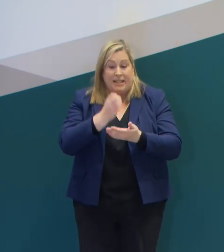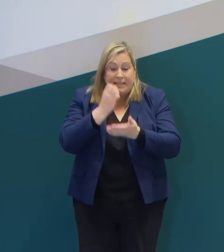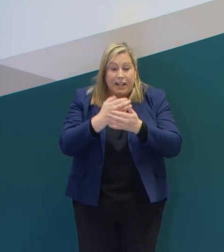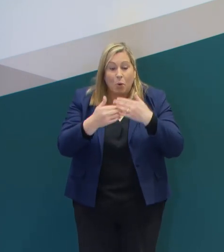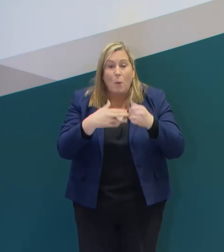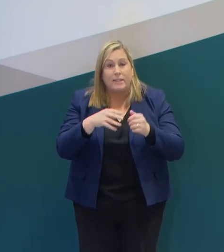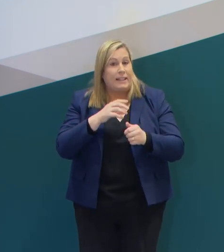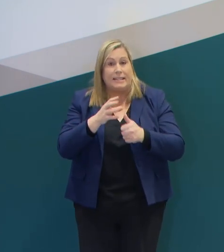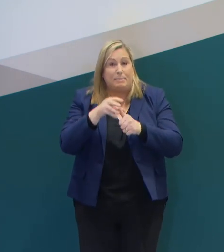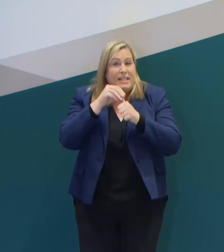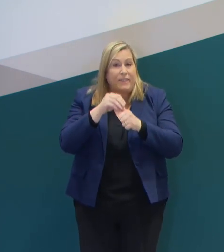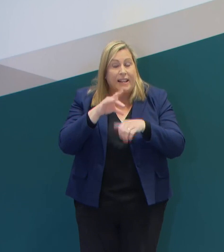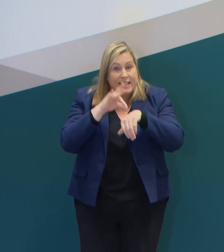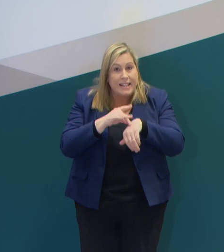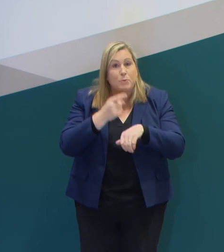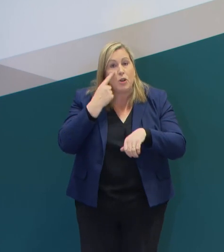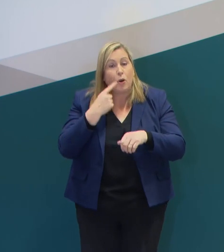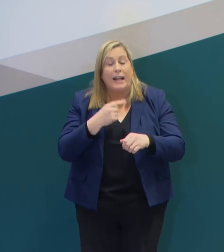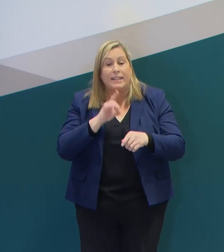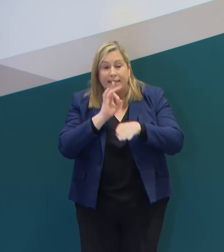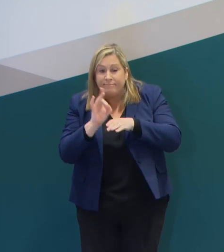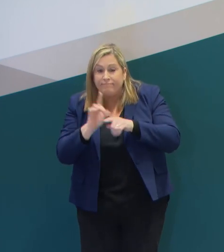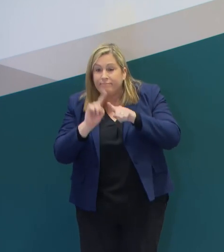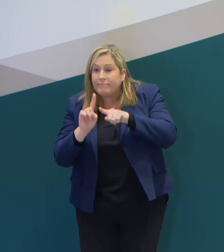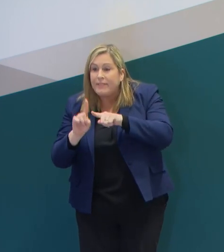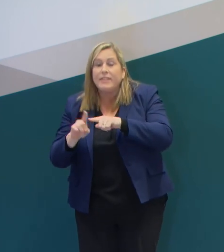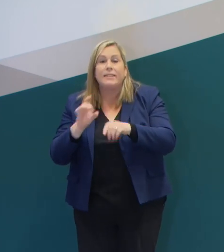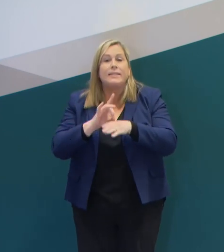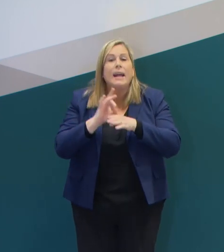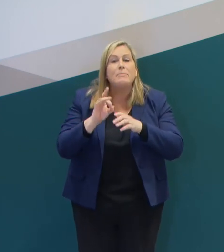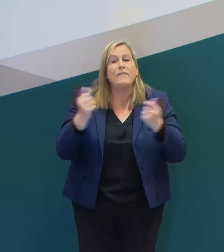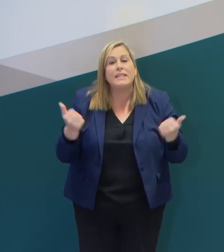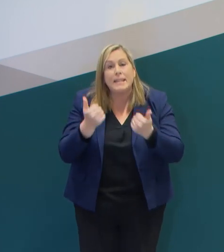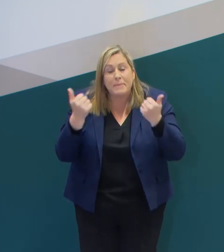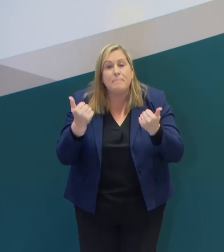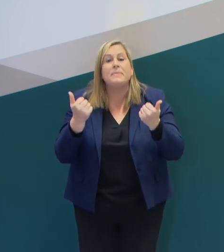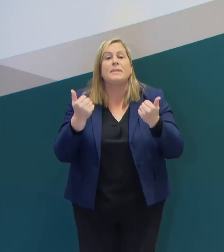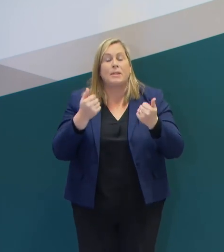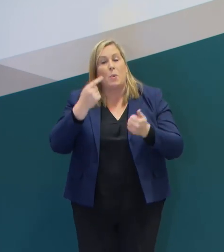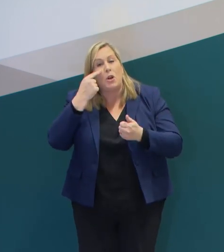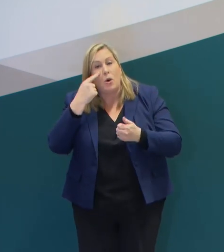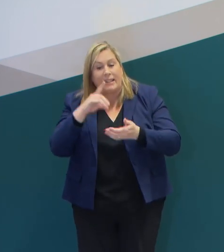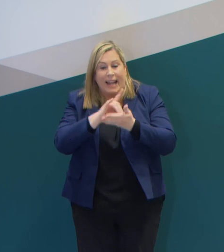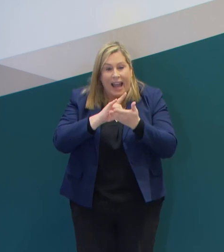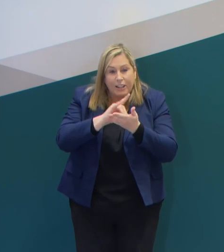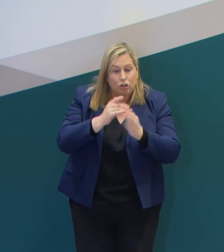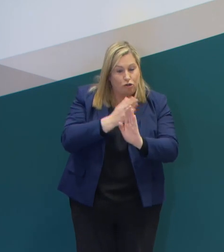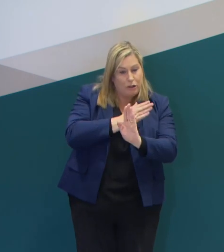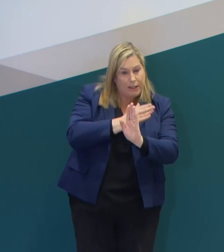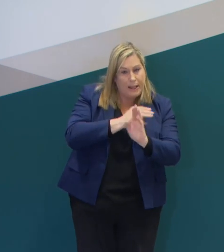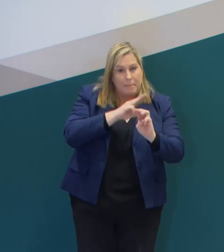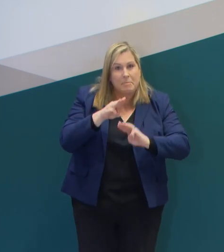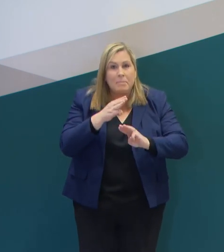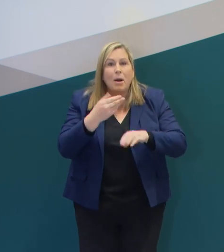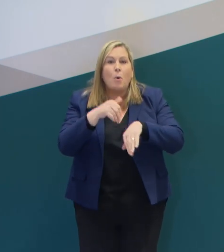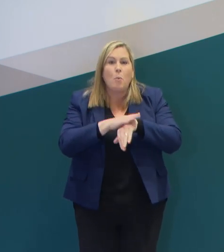different symptoms that a person has, and I think we made clear in the early stages of this, we also looked at the history that people had in terms of where